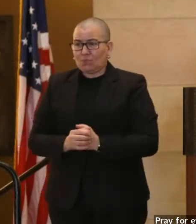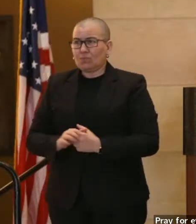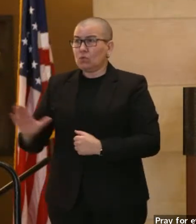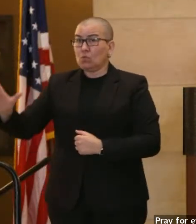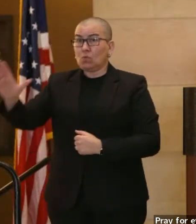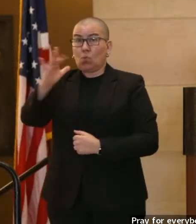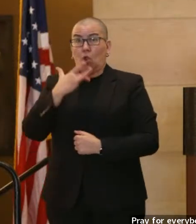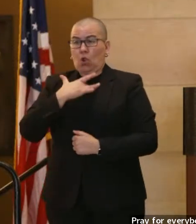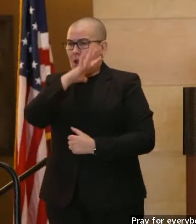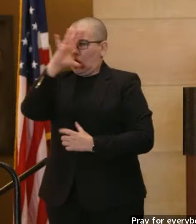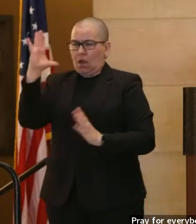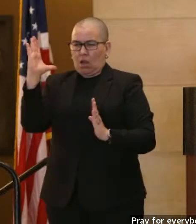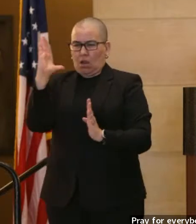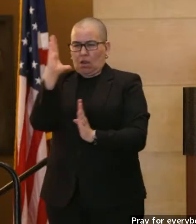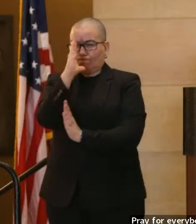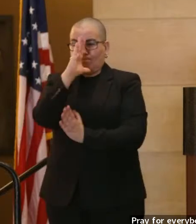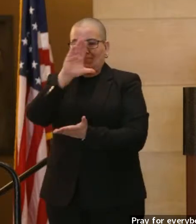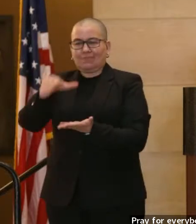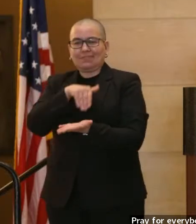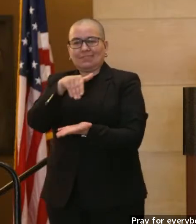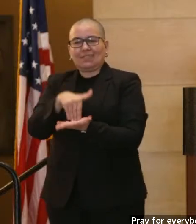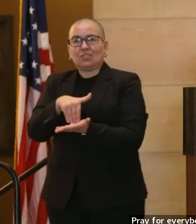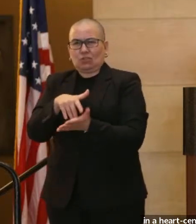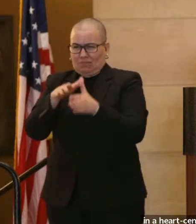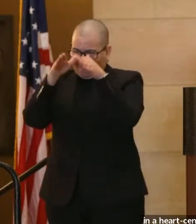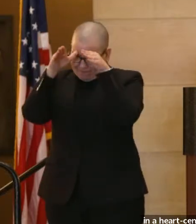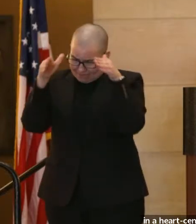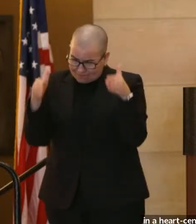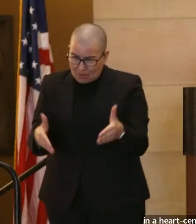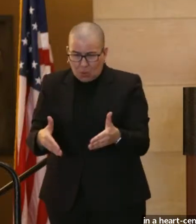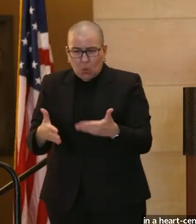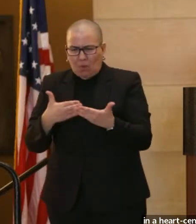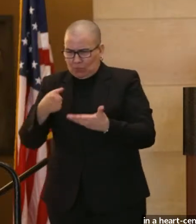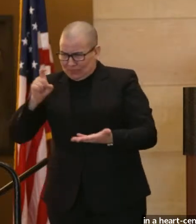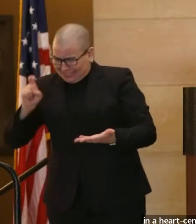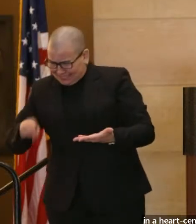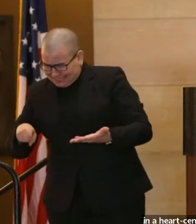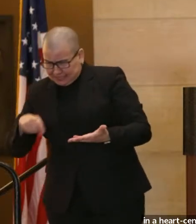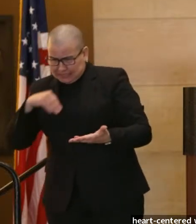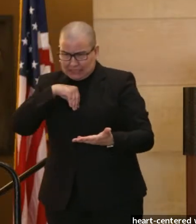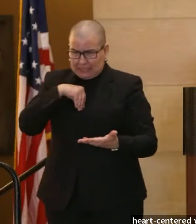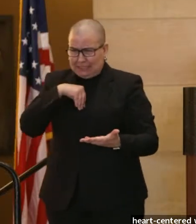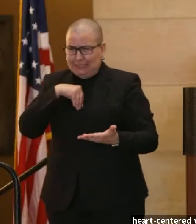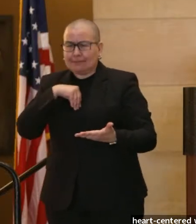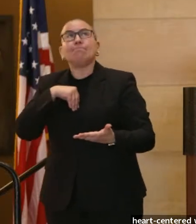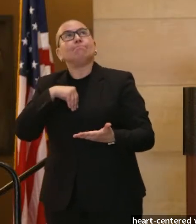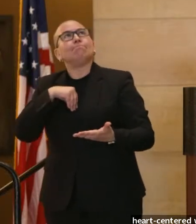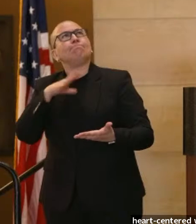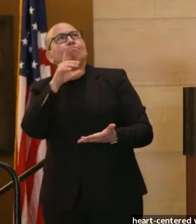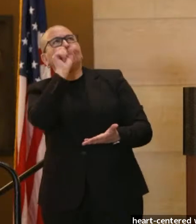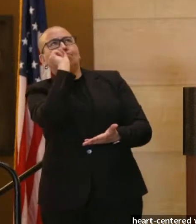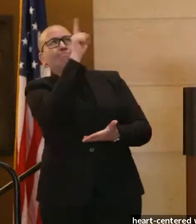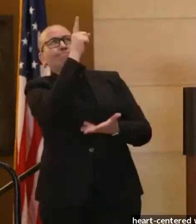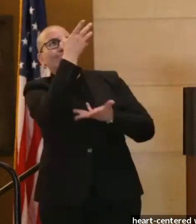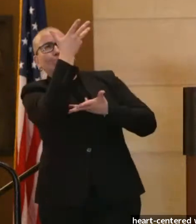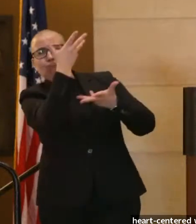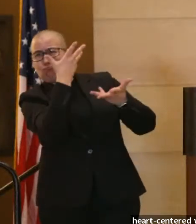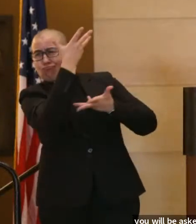here in a heart-centered way, whatever it is need that you need, you will be asked for, because we go by our traditional